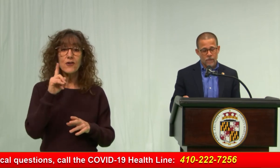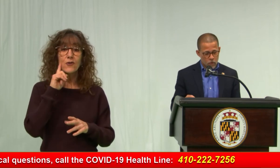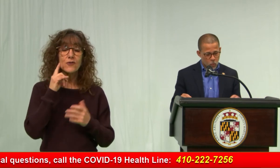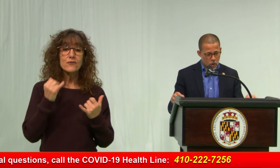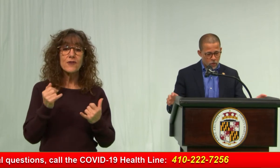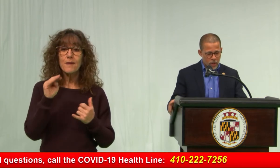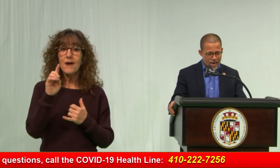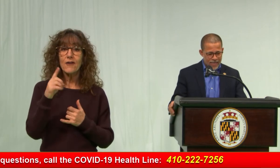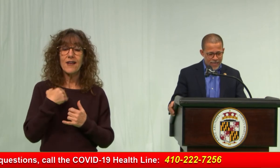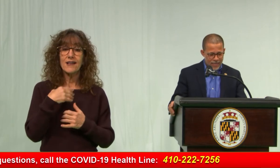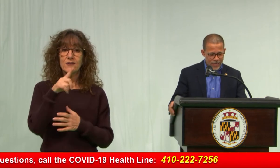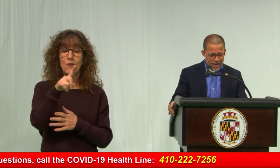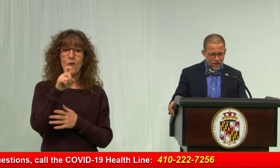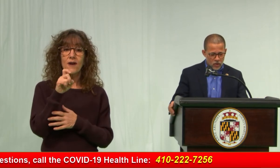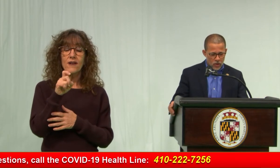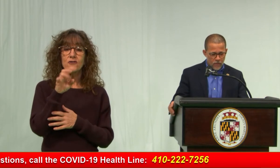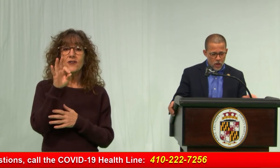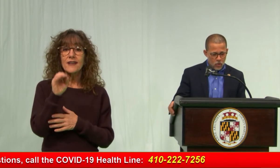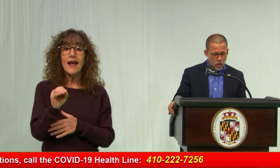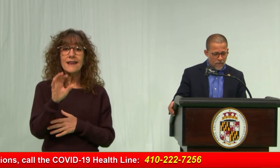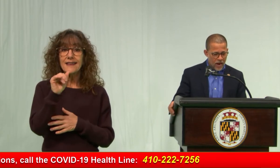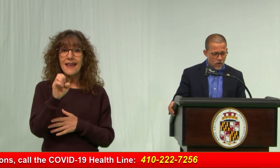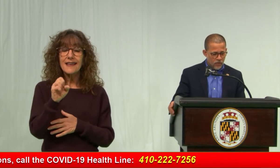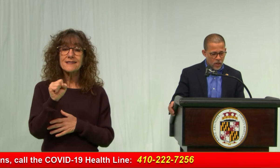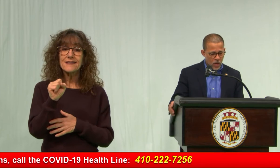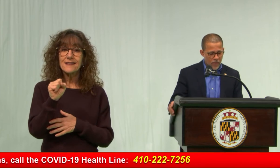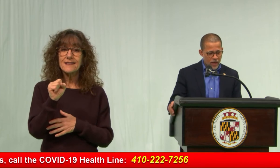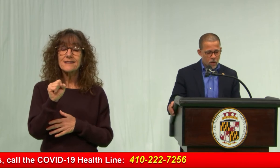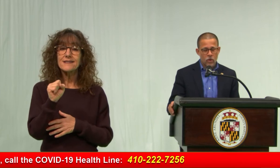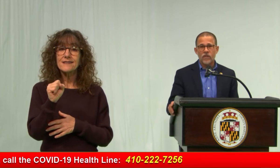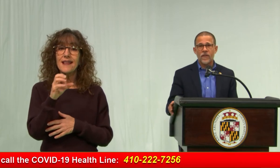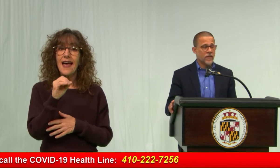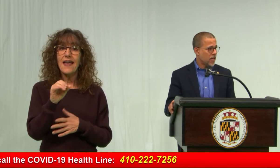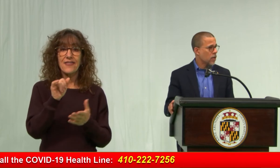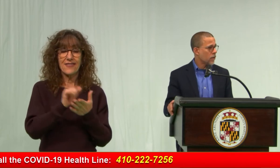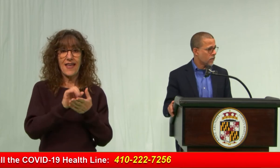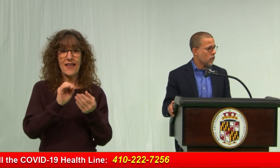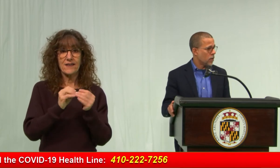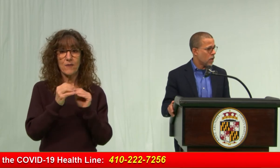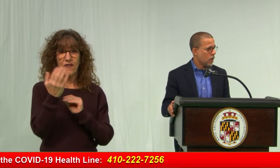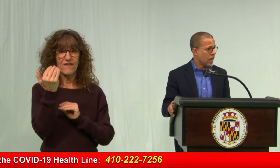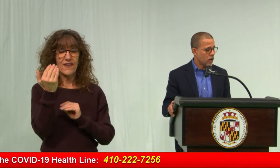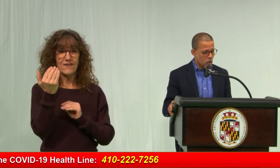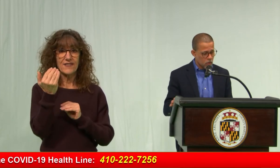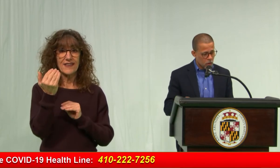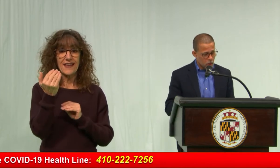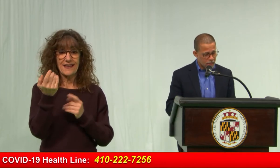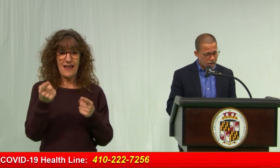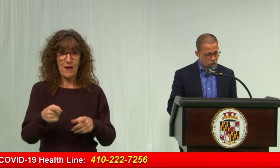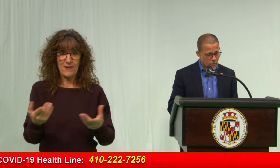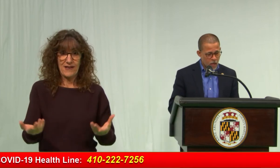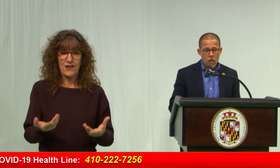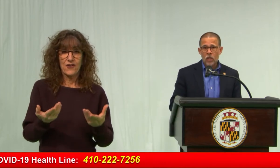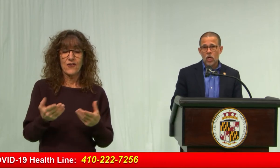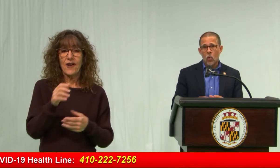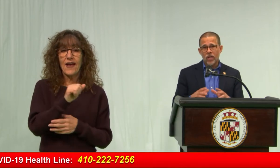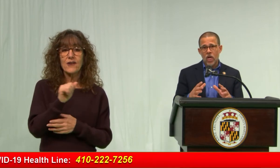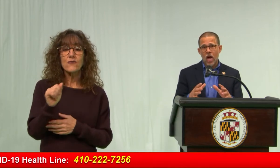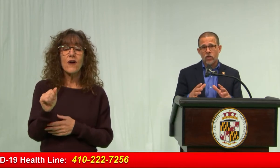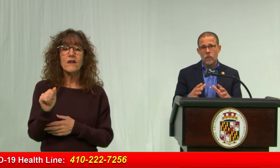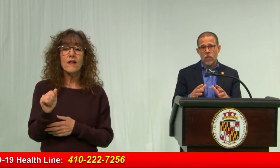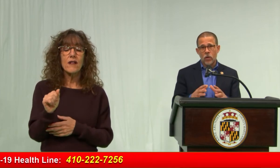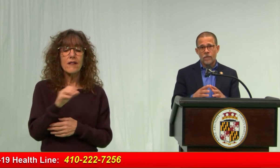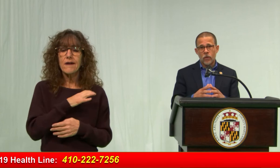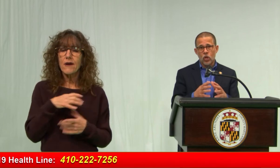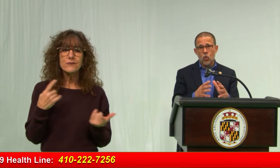has confirmed 190 cases of coronavirus, and that number is 15 confirmed in Anne Arundel County. So what